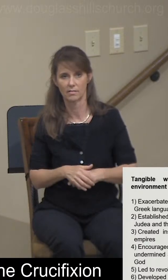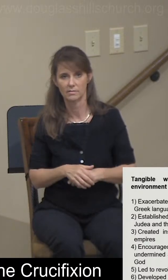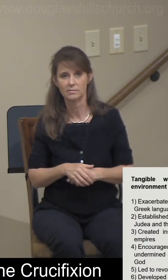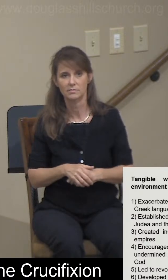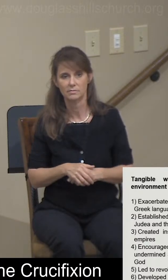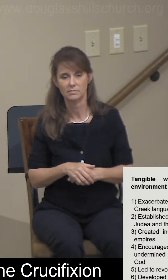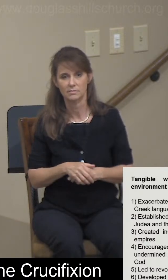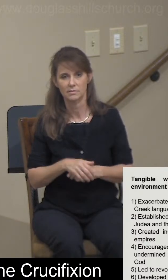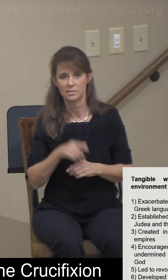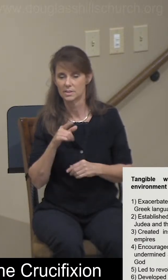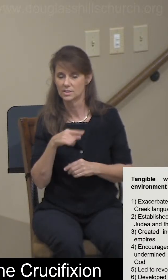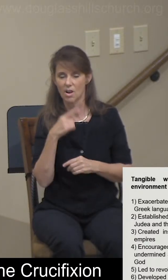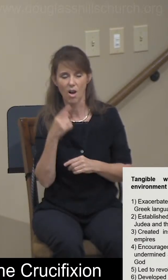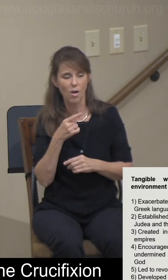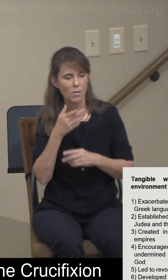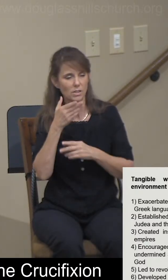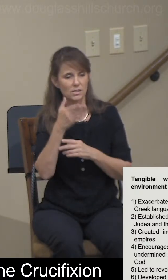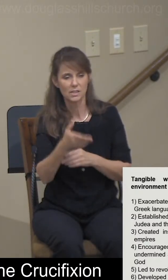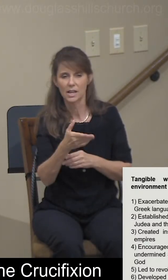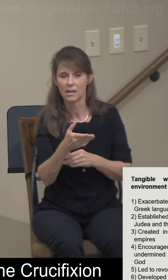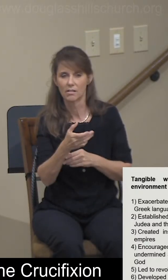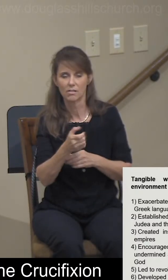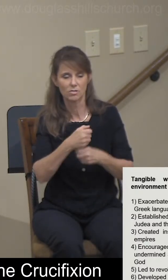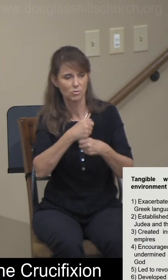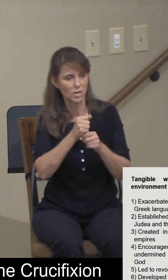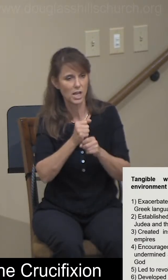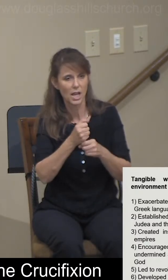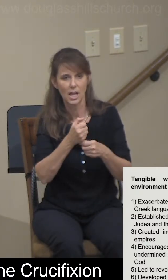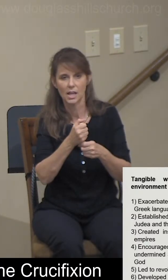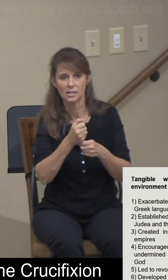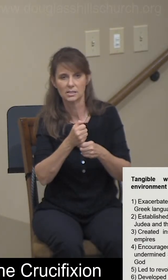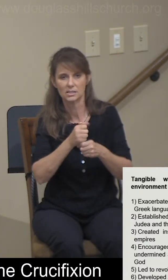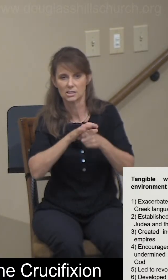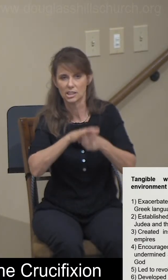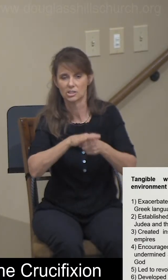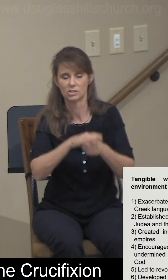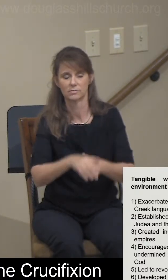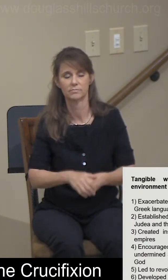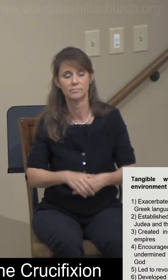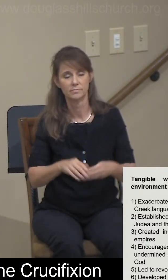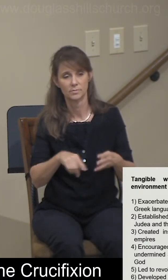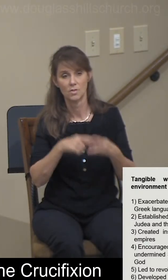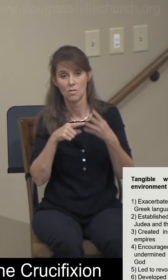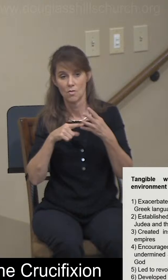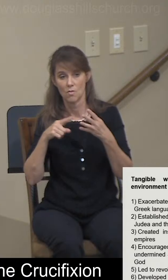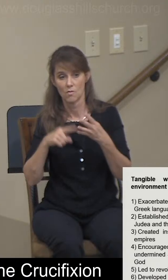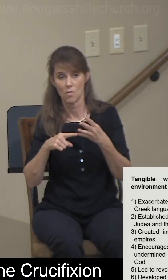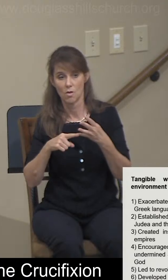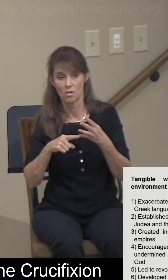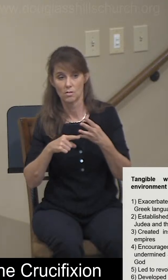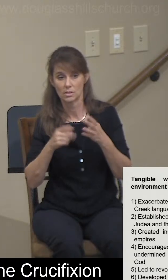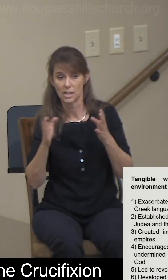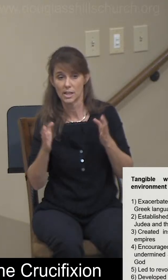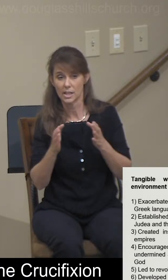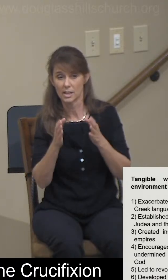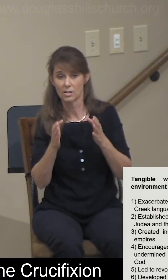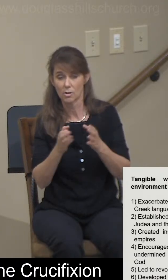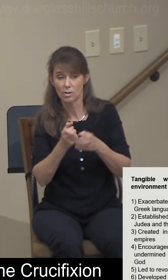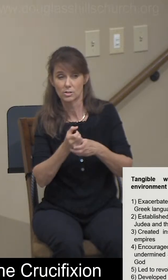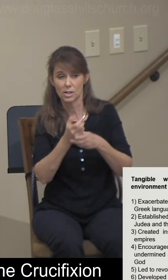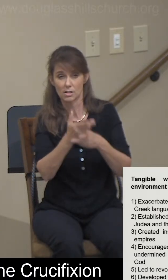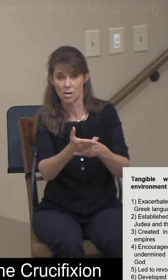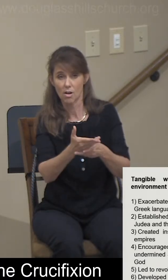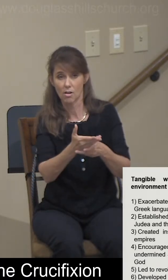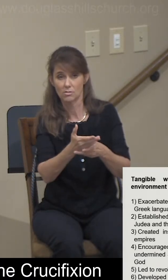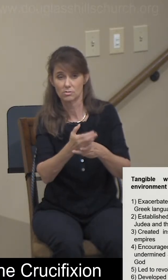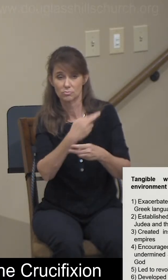sort of ever-present aspect of life. Four, it encouraged the adoption of religious syncretism that undermined Jewish